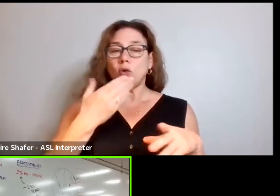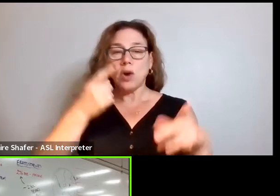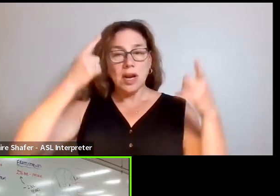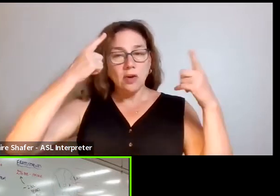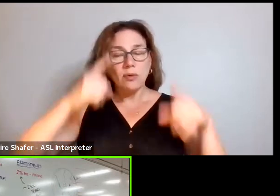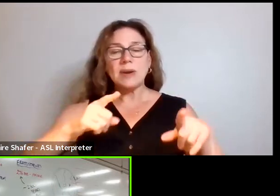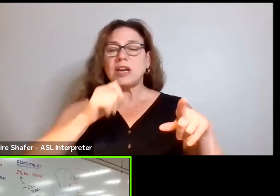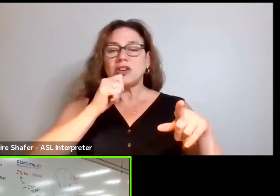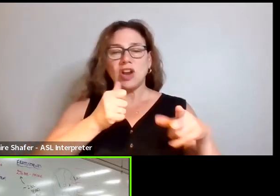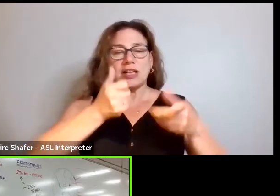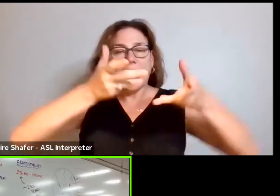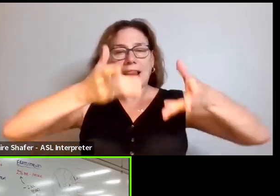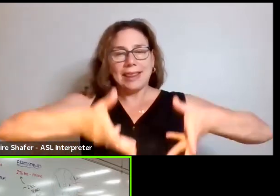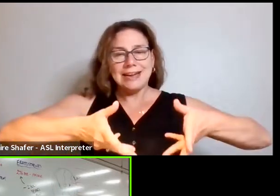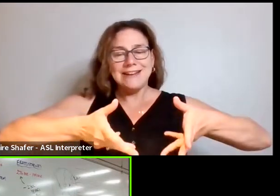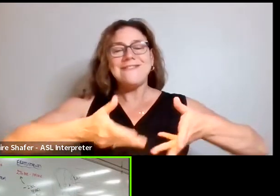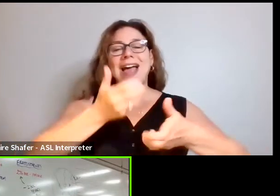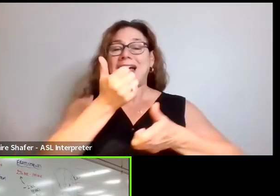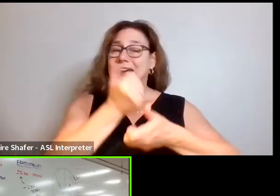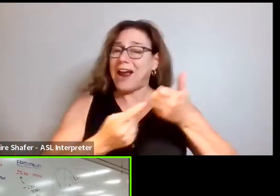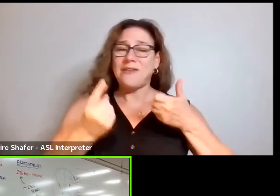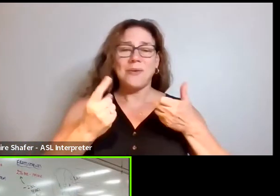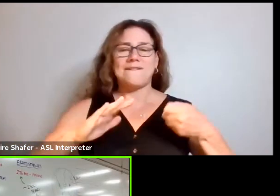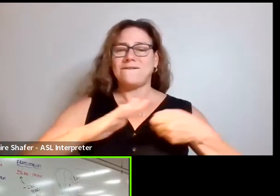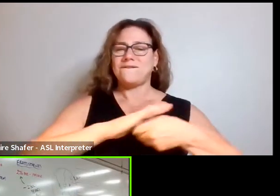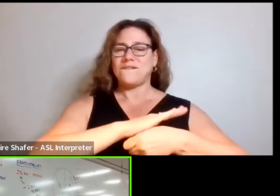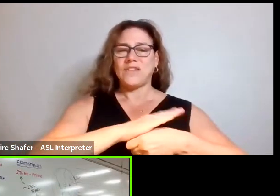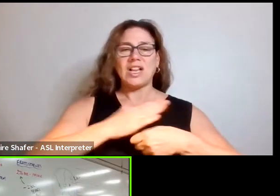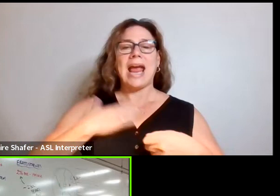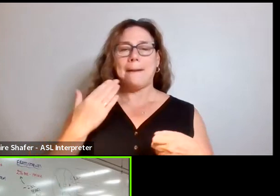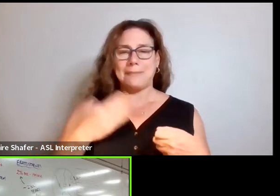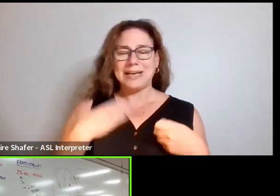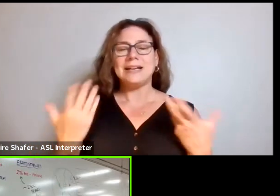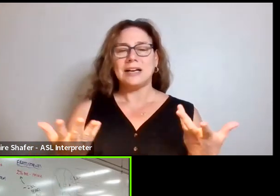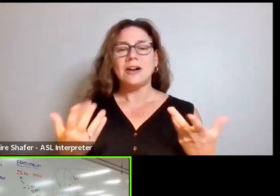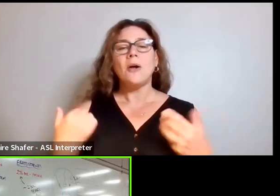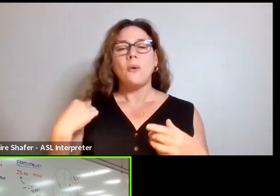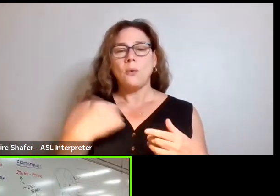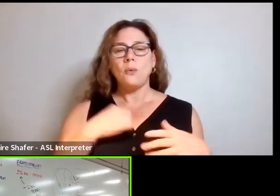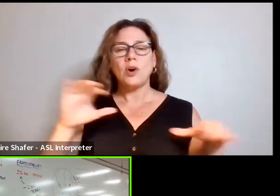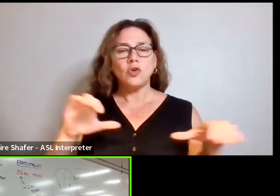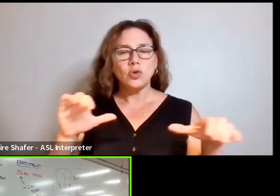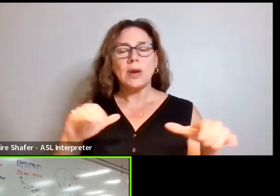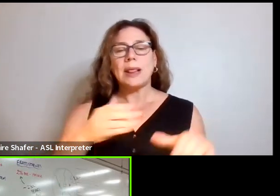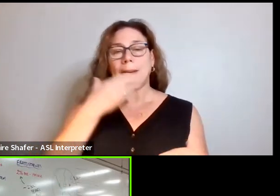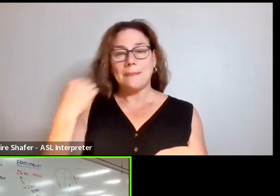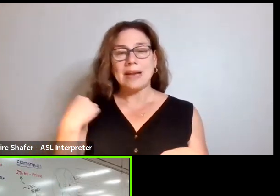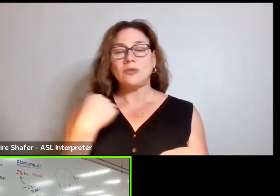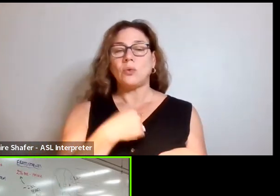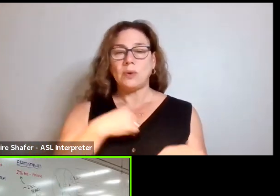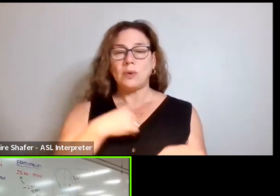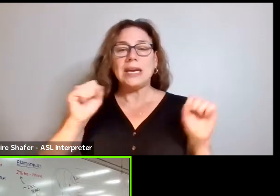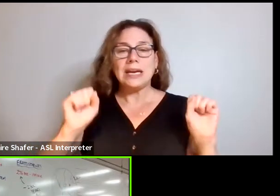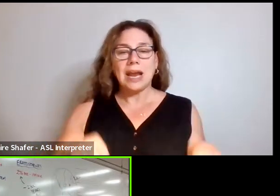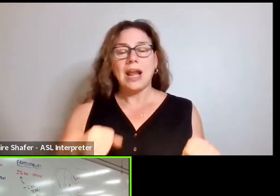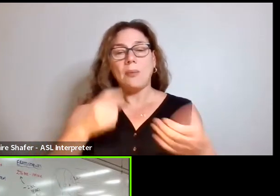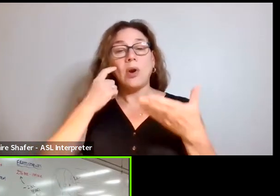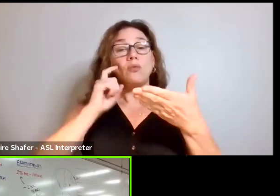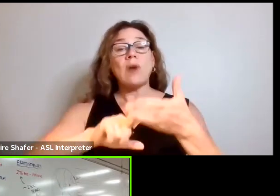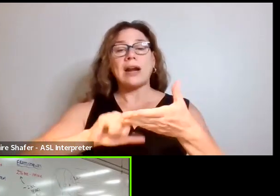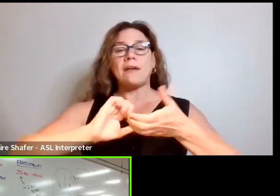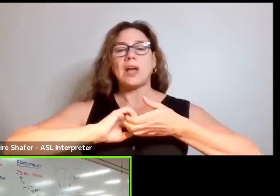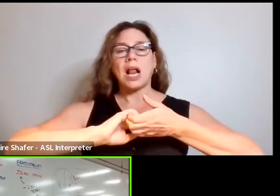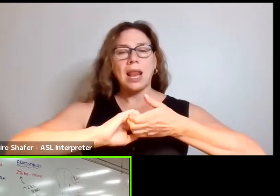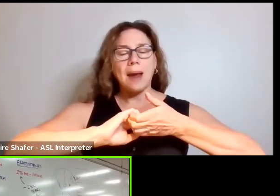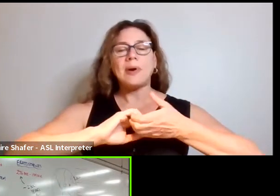doesn't leave everyone totally happy. Just we're doing the best we can, but I do want to recognize the collaborative and